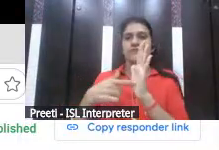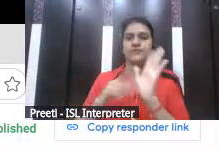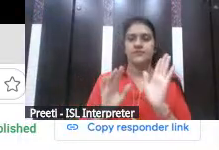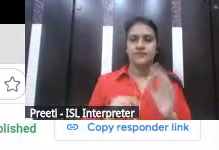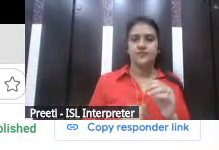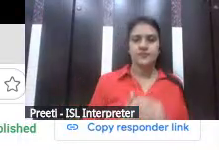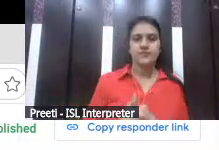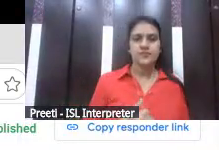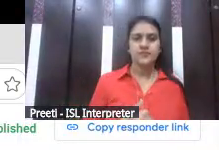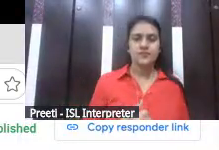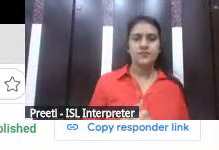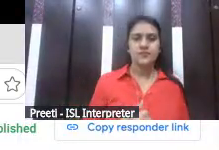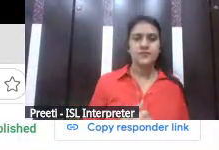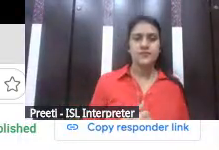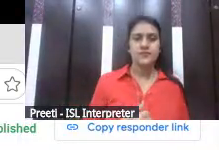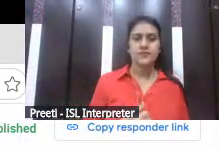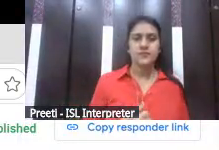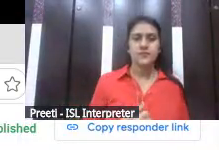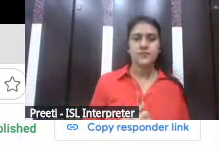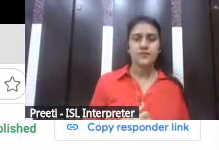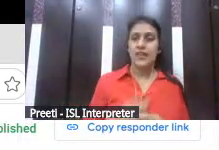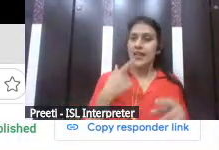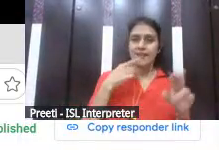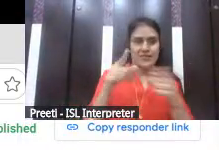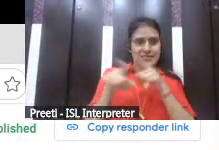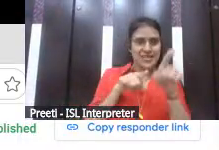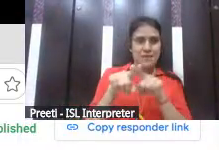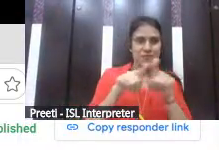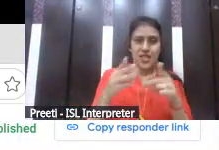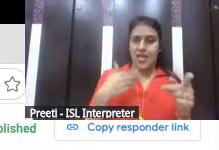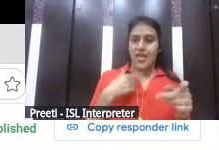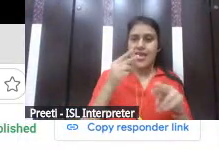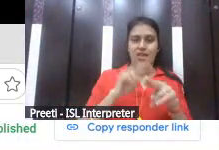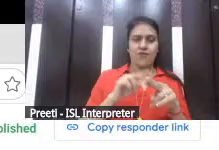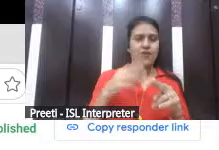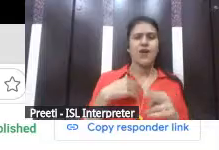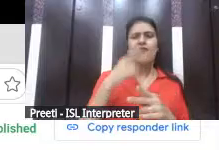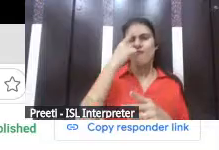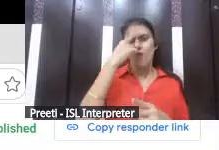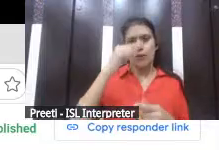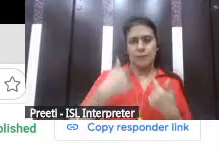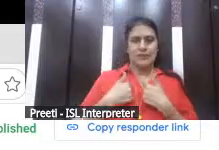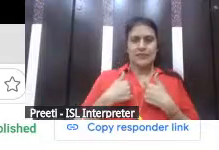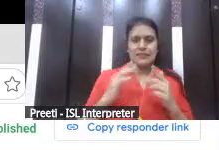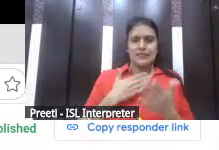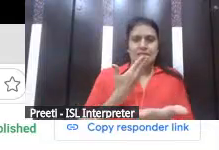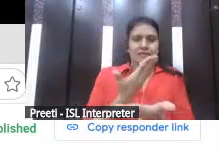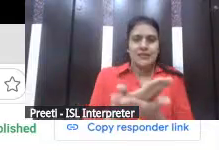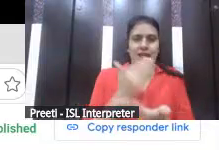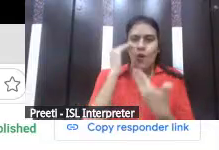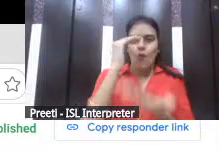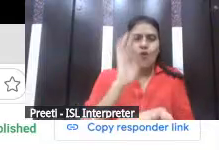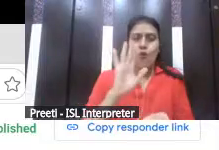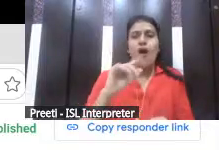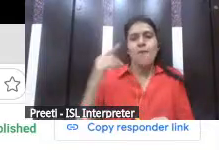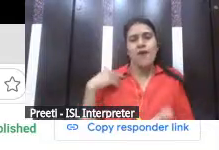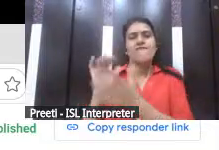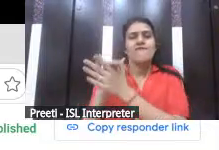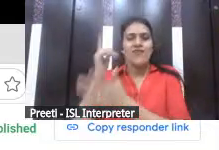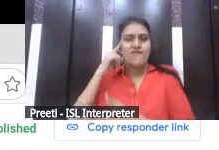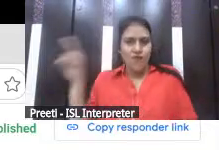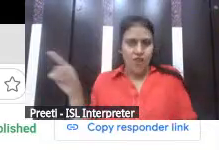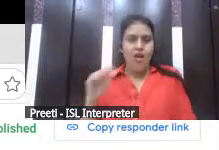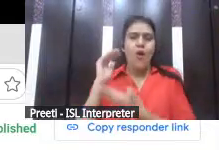For example, if you are nominating somebody else, here are the details of the nominator where you can put your own details.